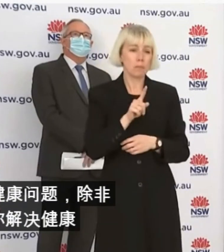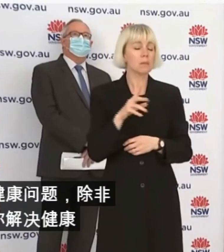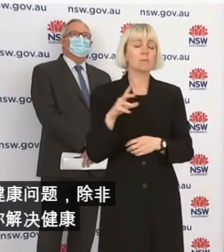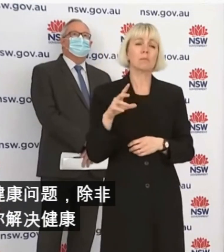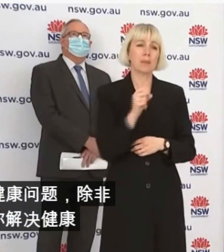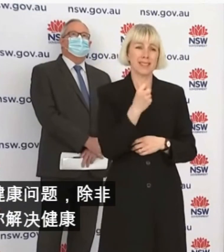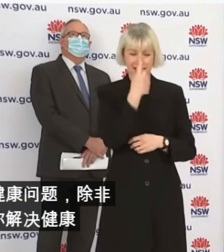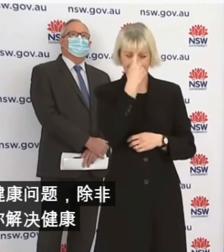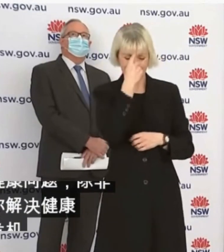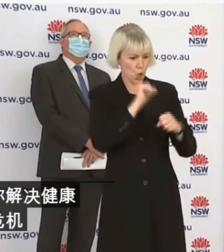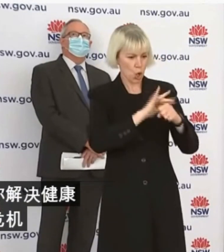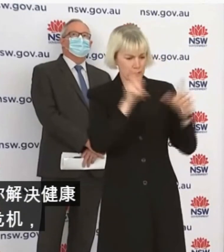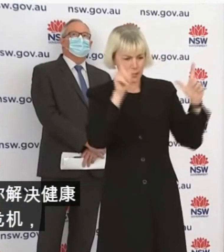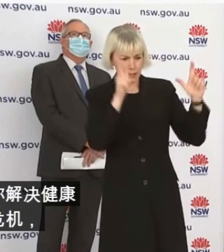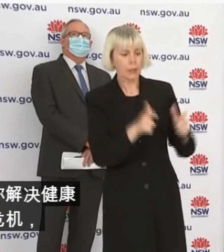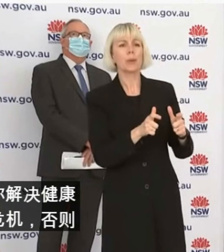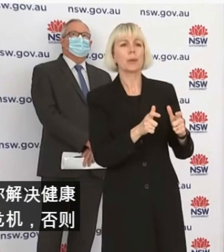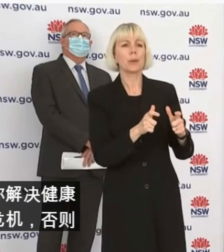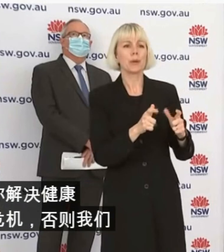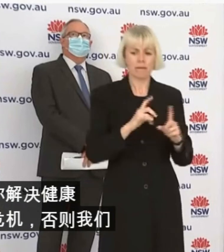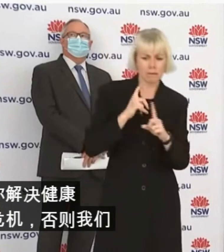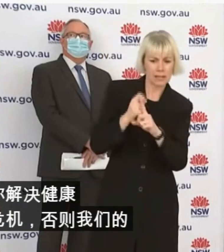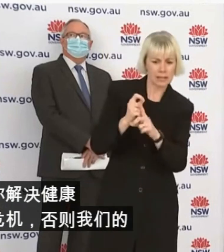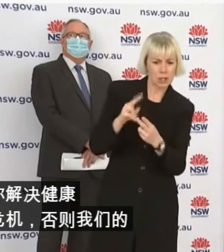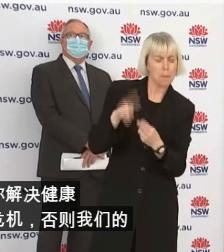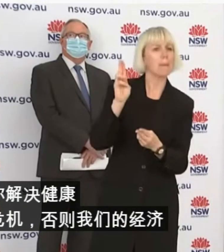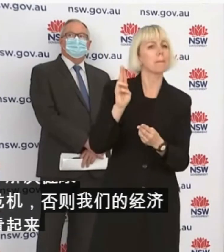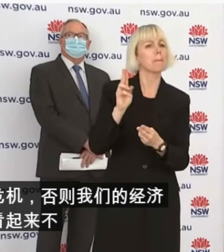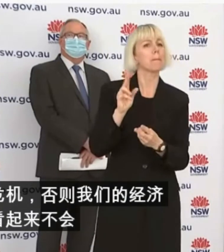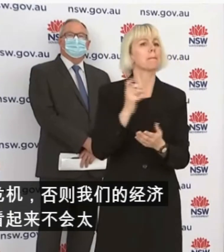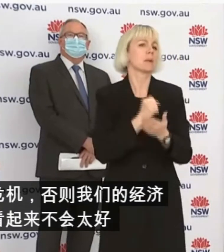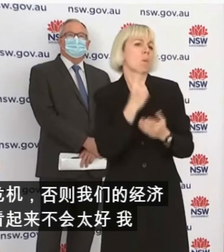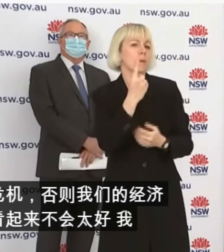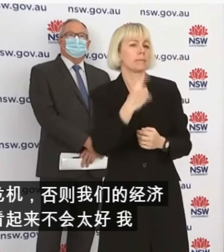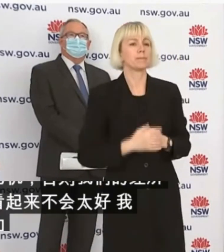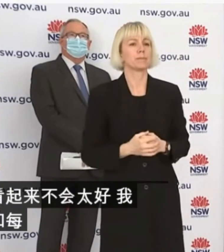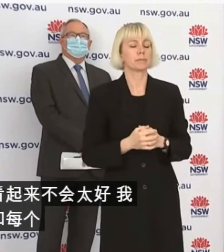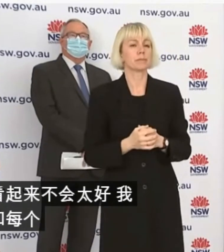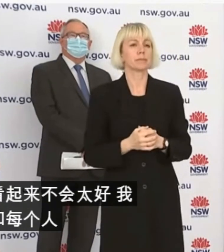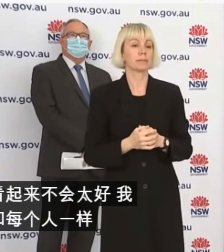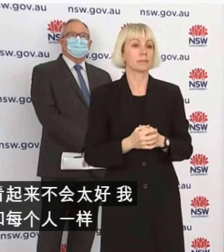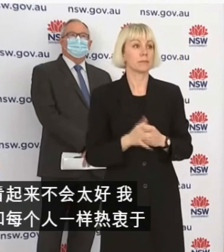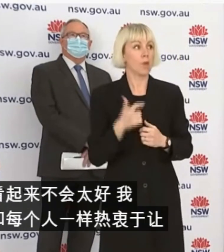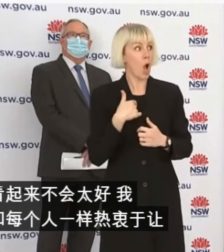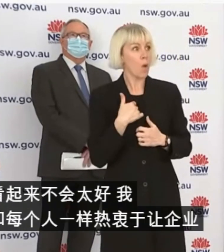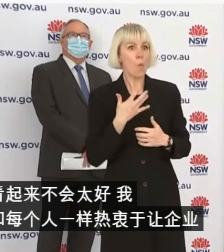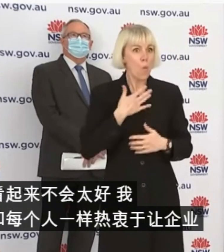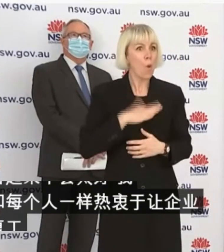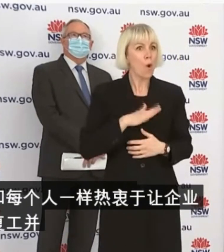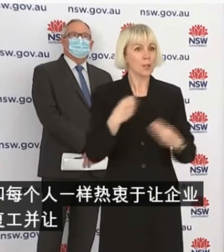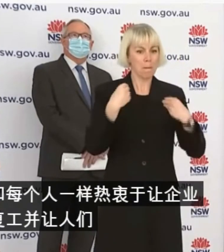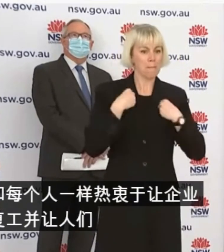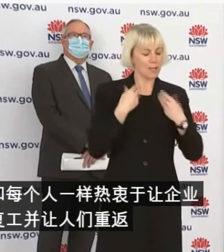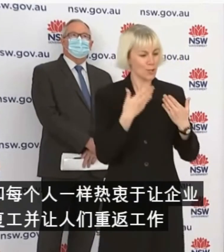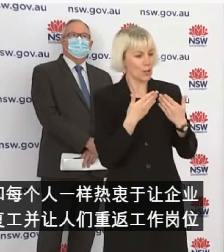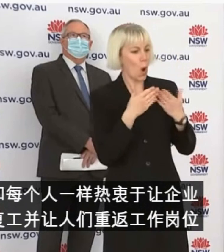the health crisis that we have, the economy won't be looking too good. And I'm as keen as everybody to get businesses back